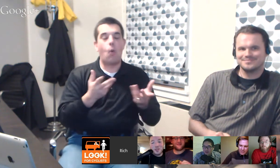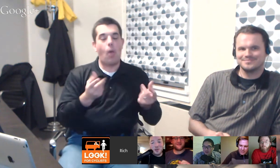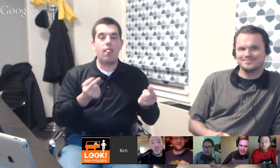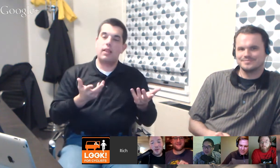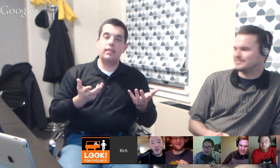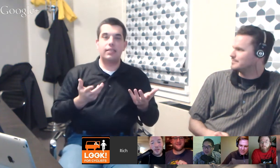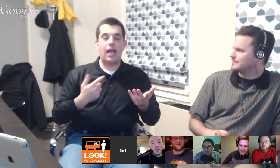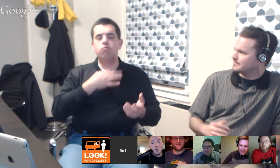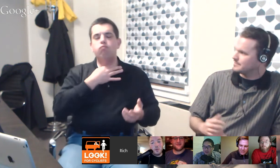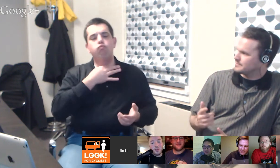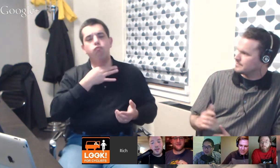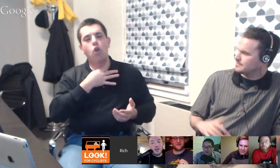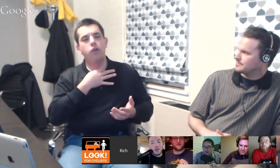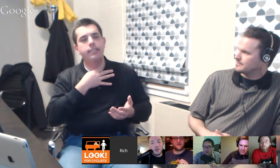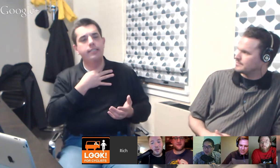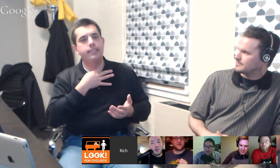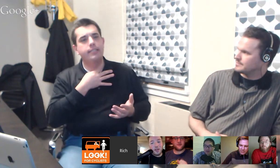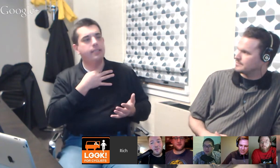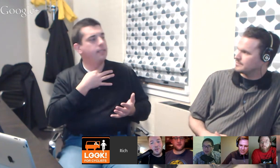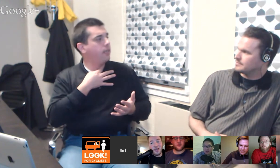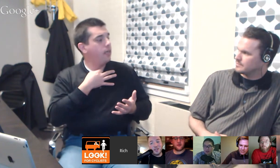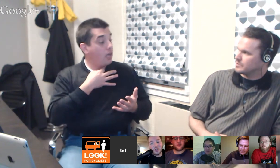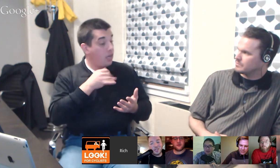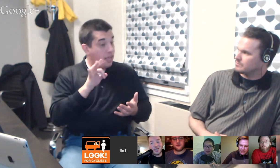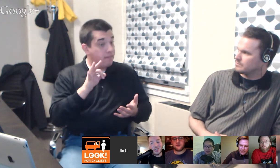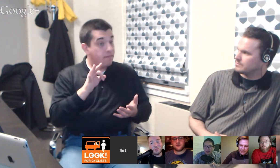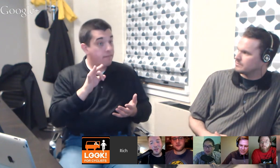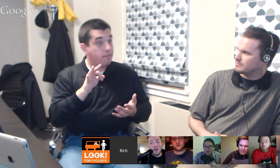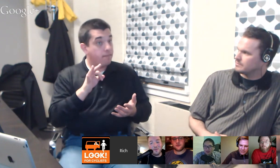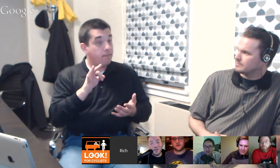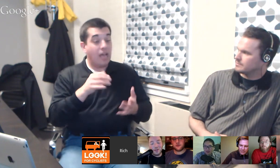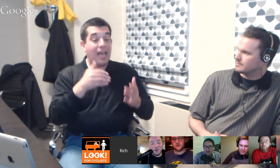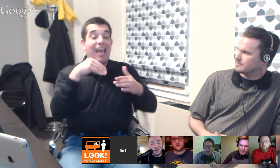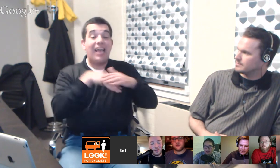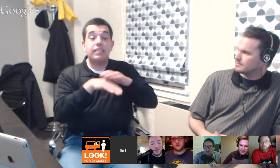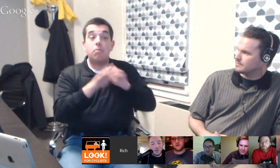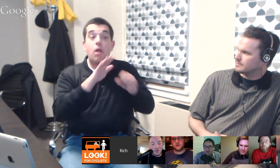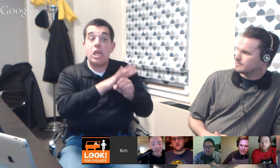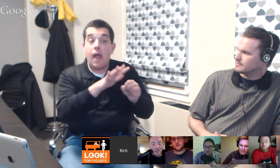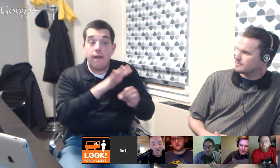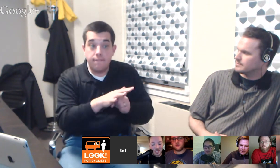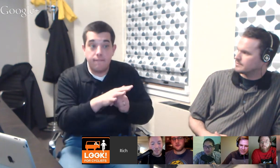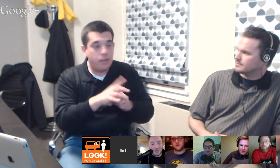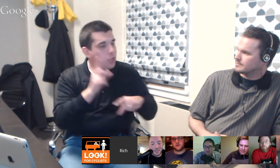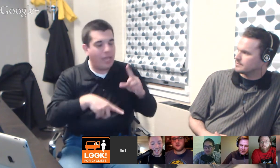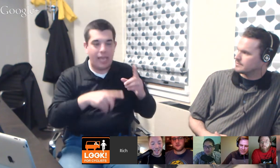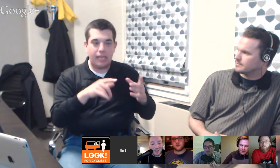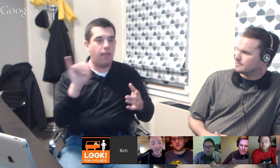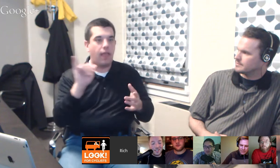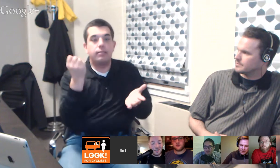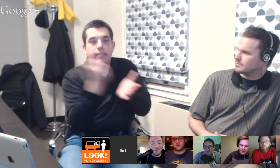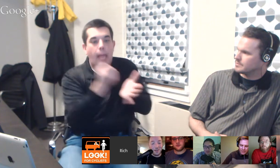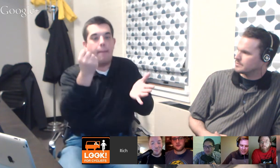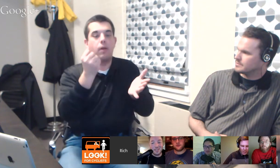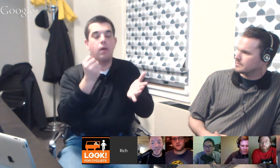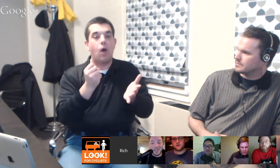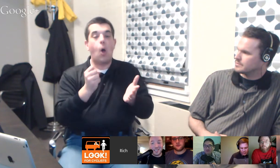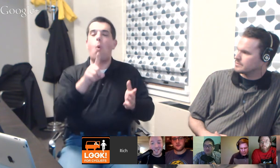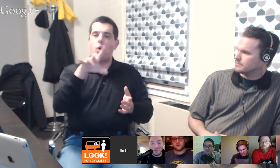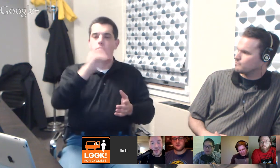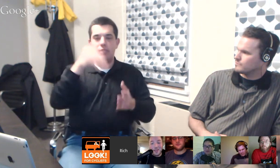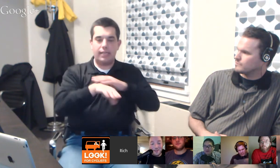was curious about like like if you say it's just accessible enough, like you can't just like stamp it and say like, oh yeah, it's definitely